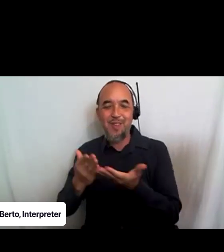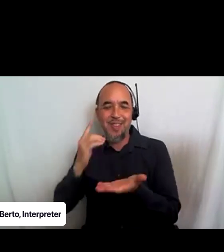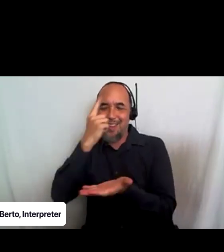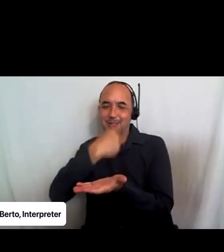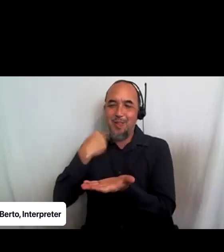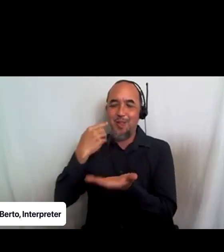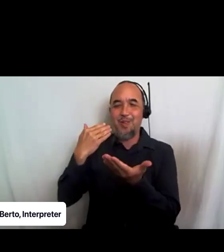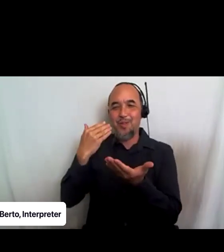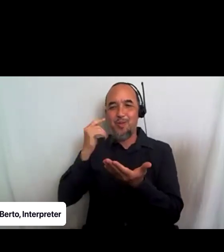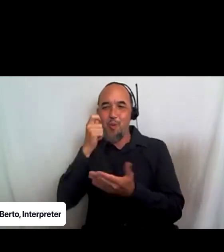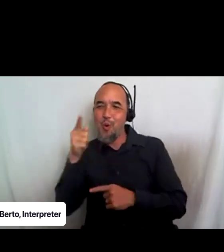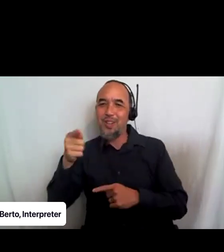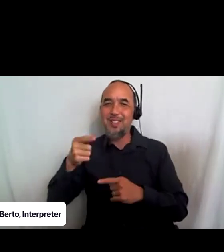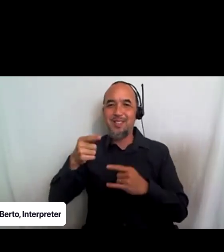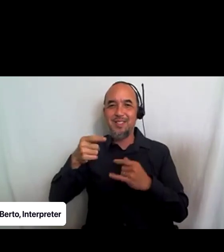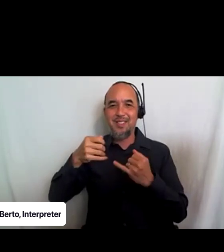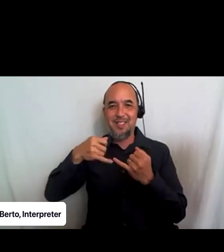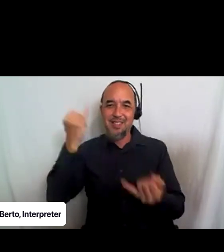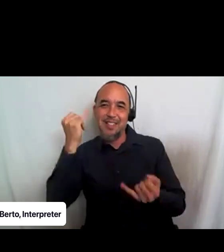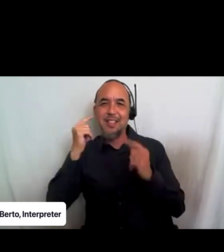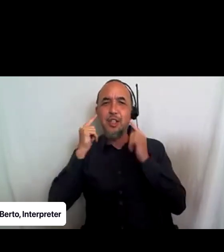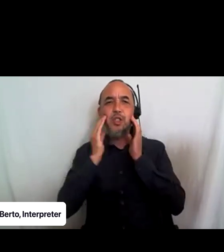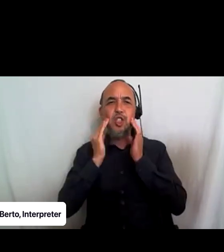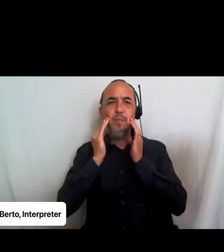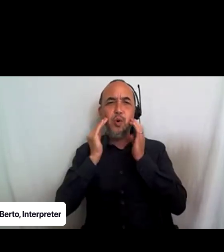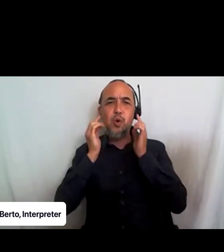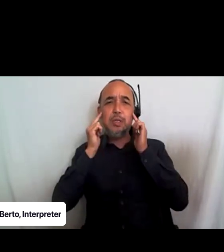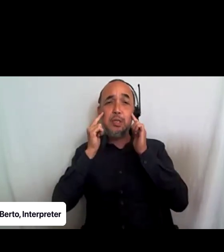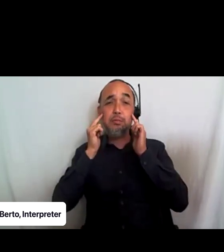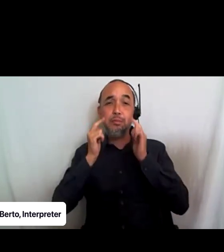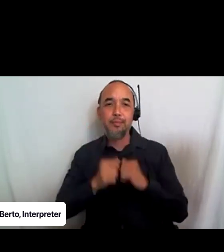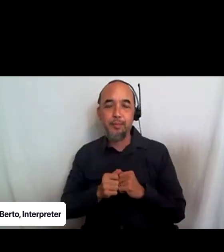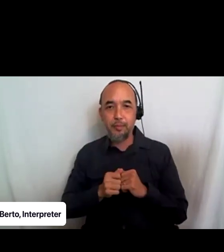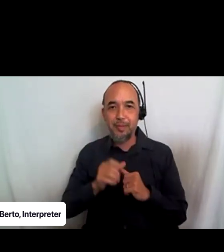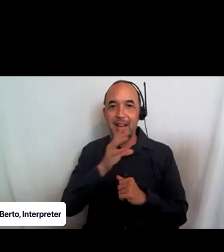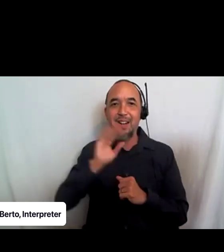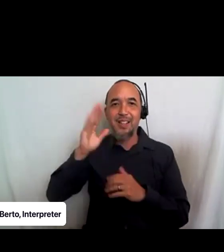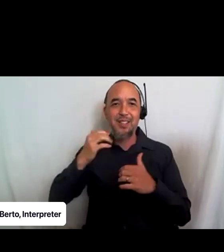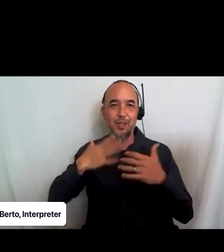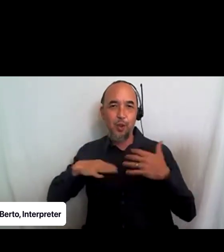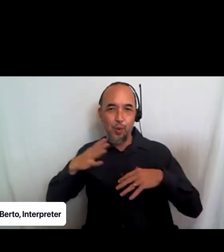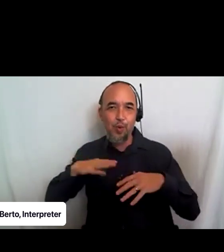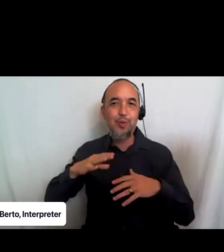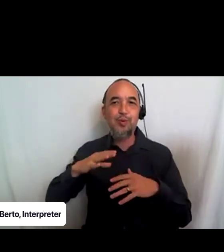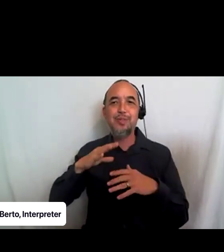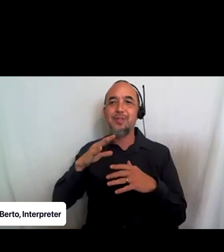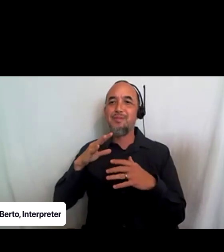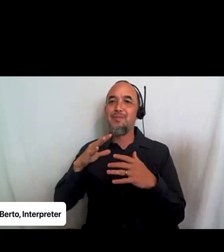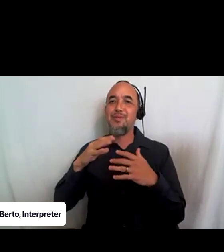just lanky and cheekbones. And his outfits and costumes were just